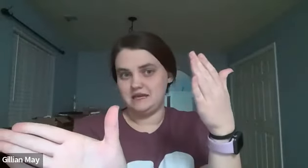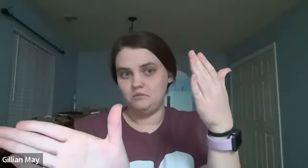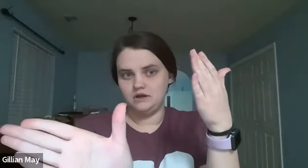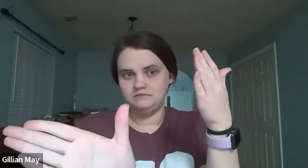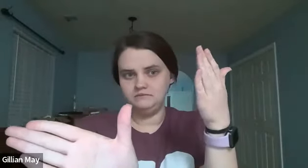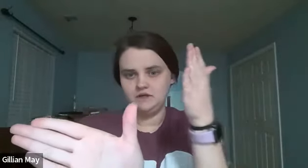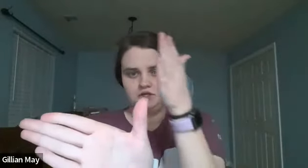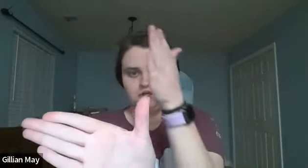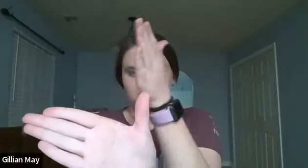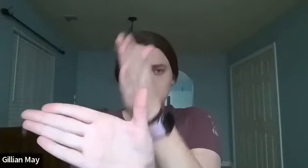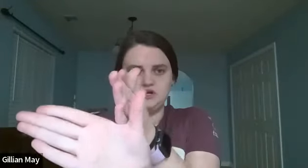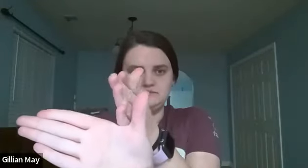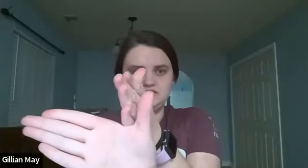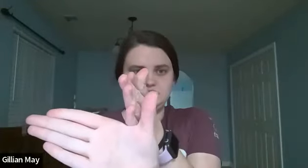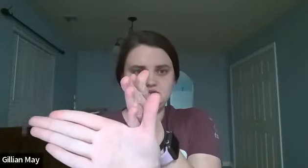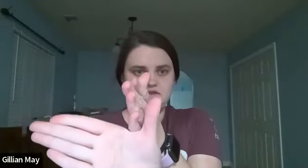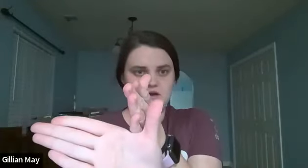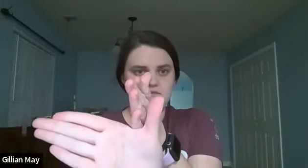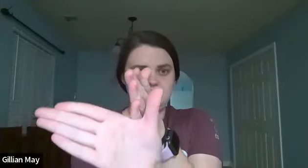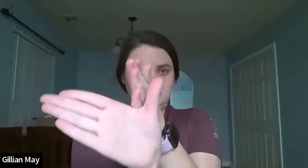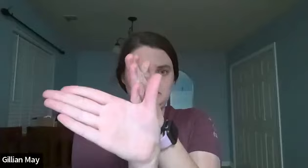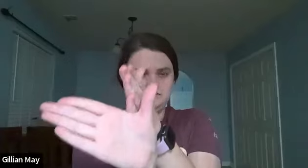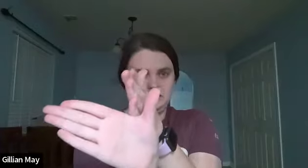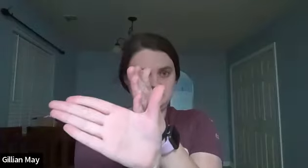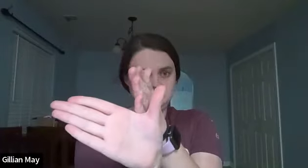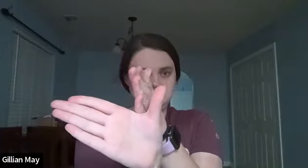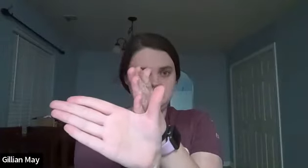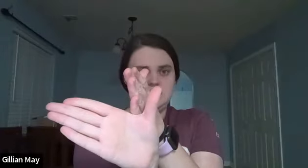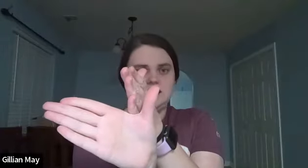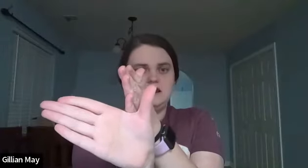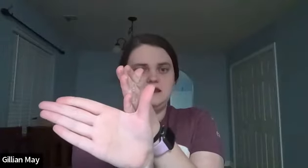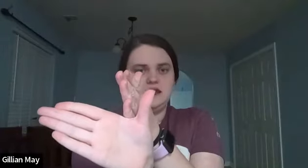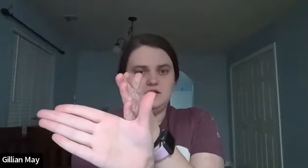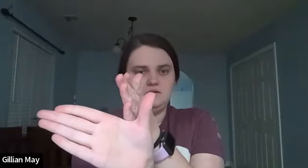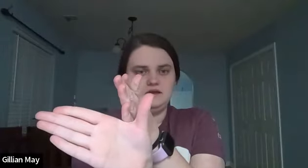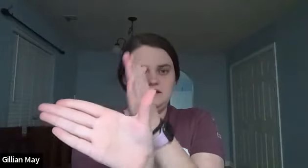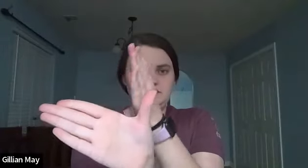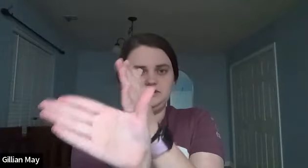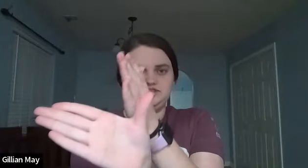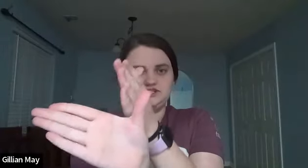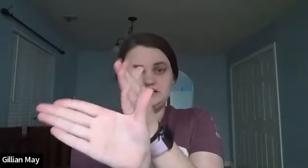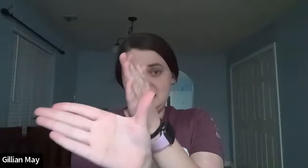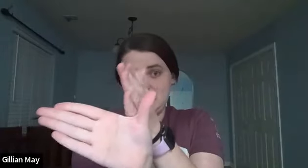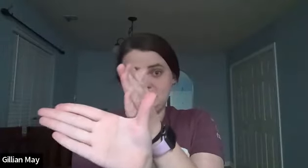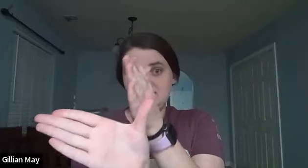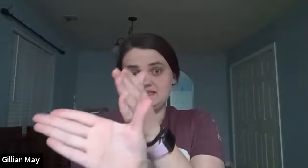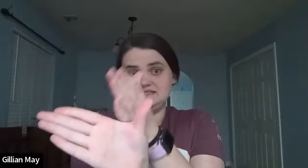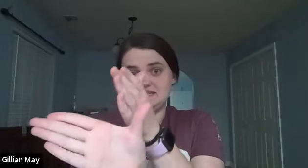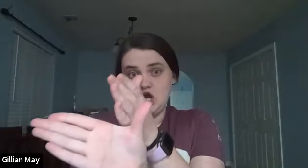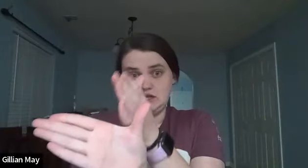same one. You're going to put it between your thumb and your hands. Now, you're just going to tap it, and this is